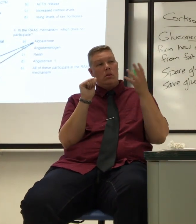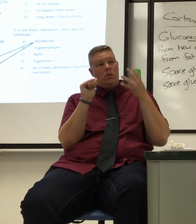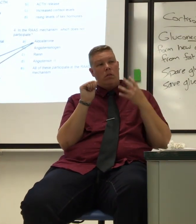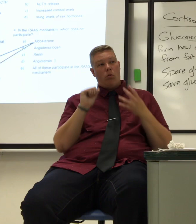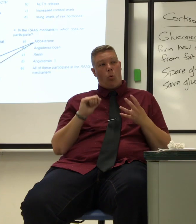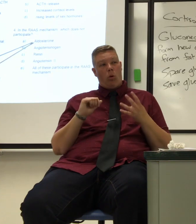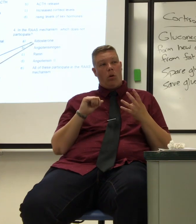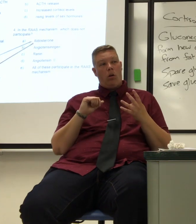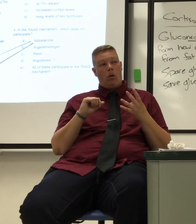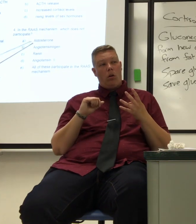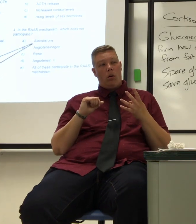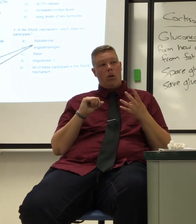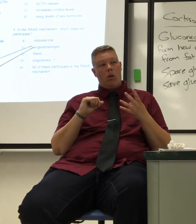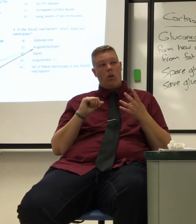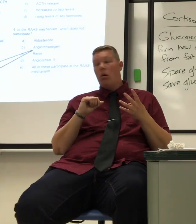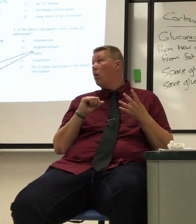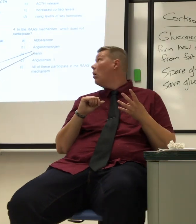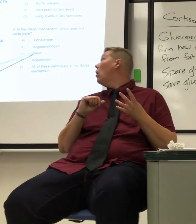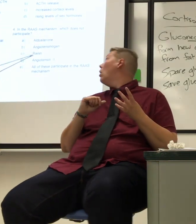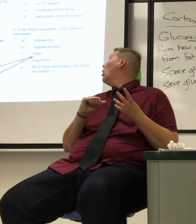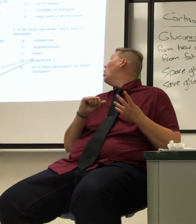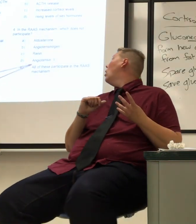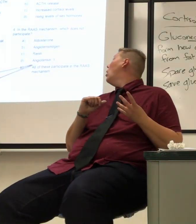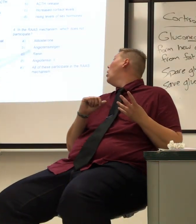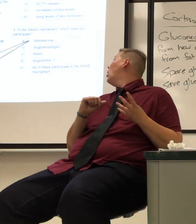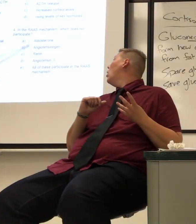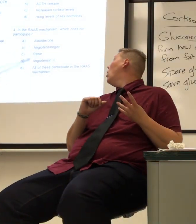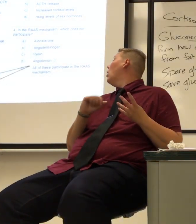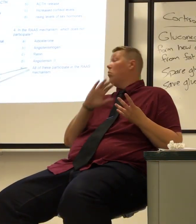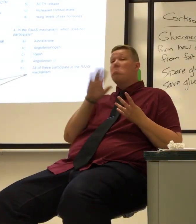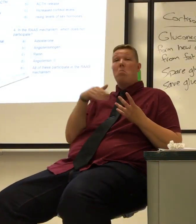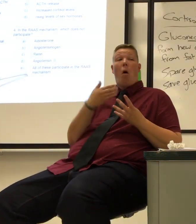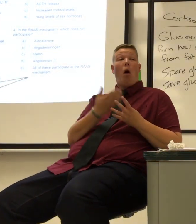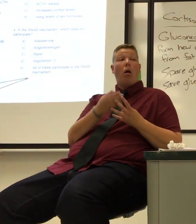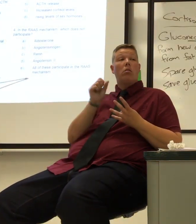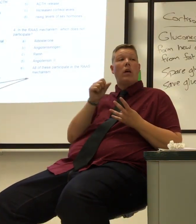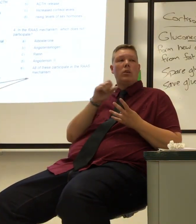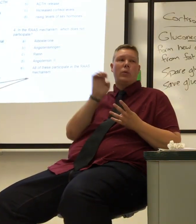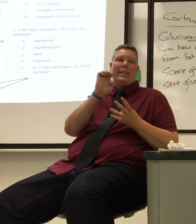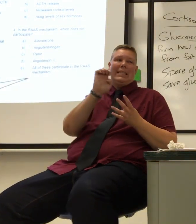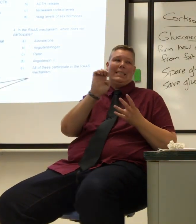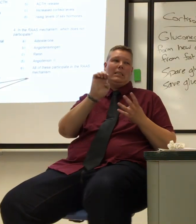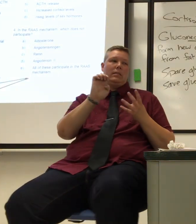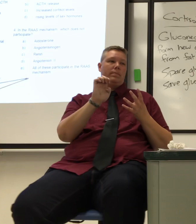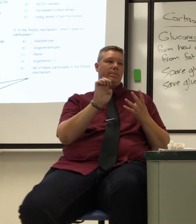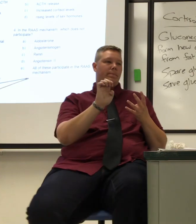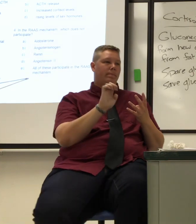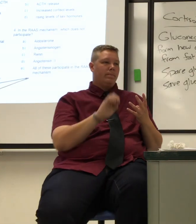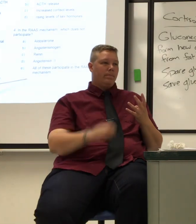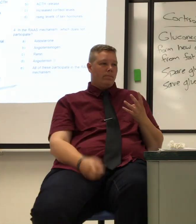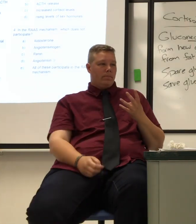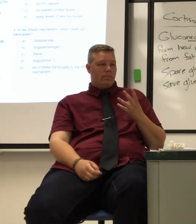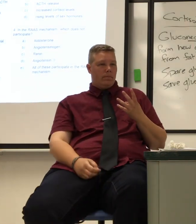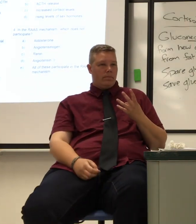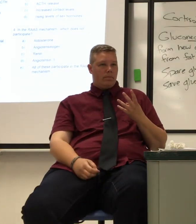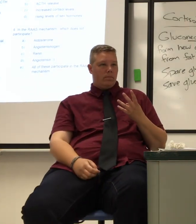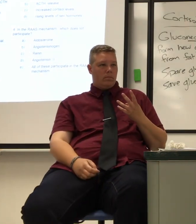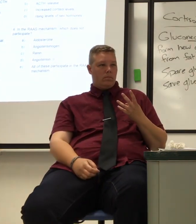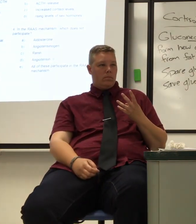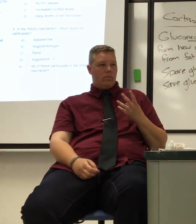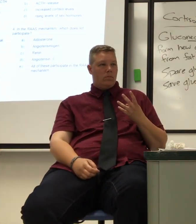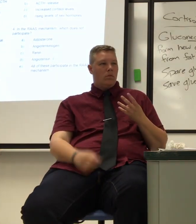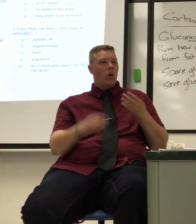participate. That does. They all participate, so E is correct. So study